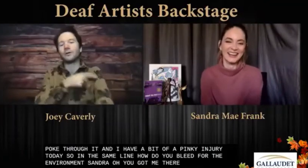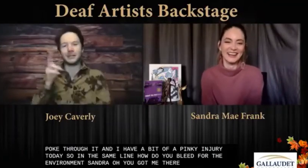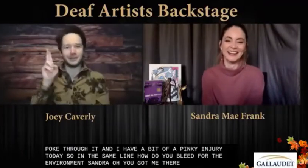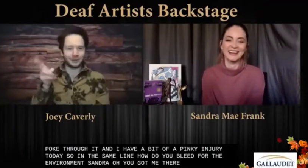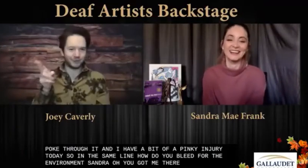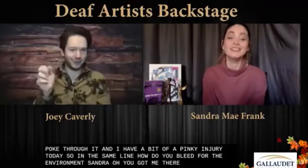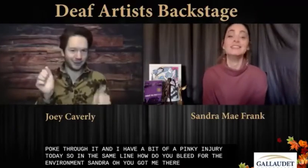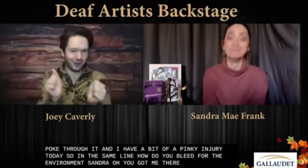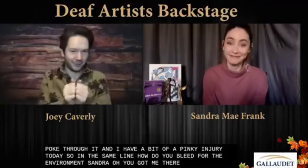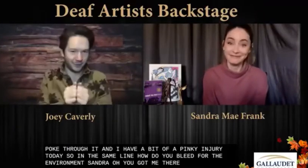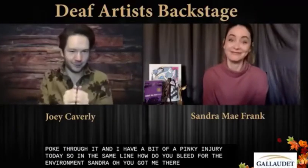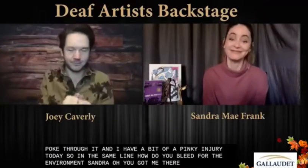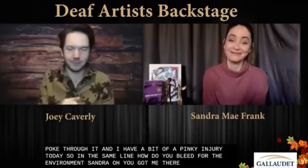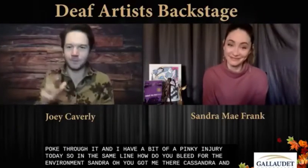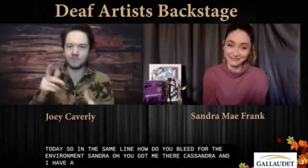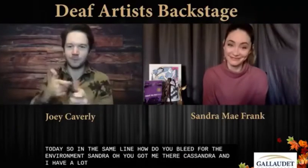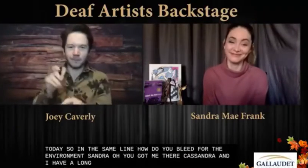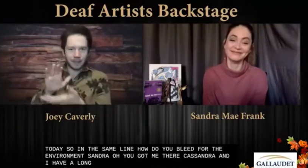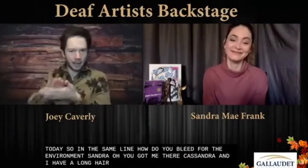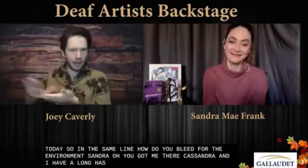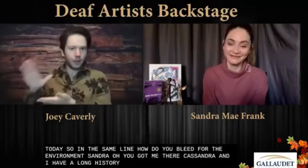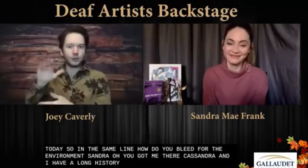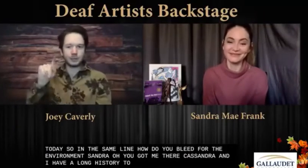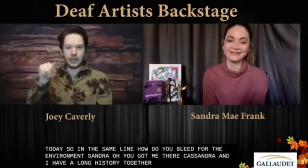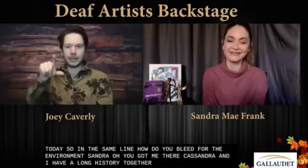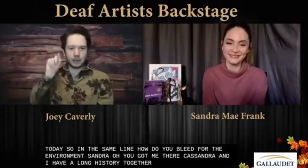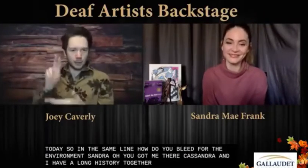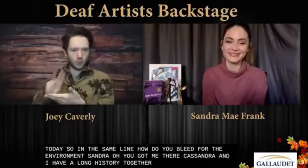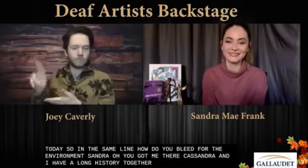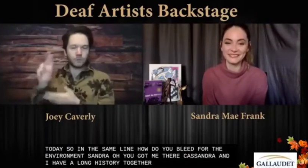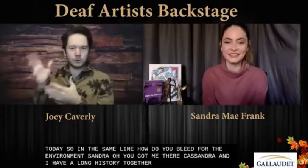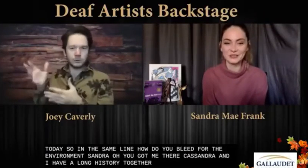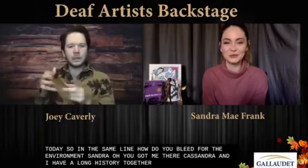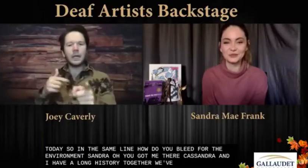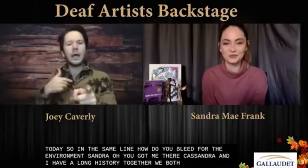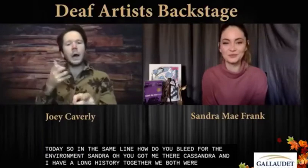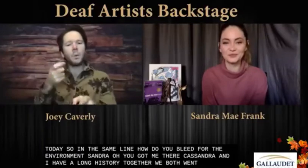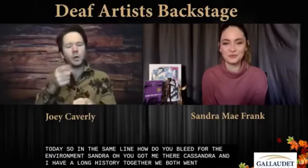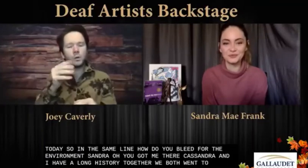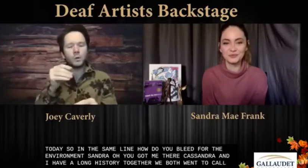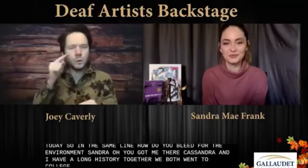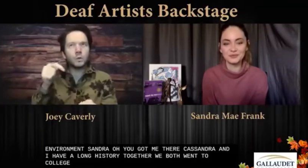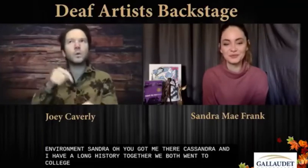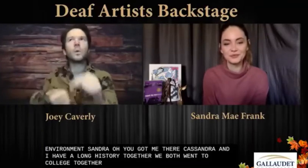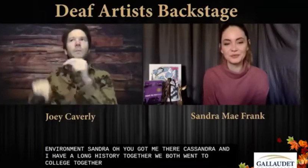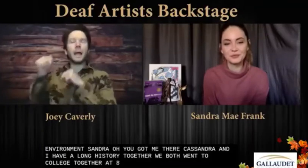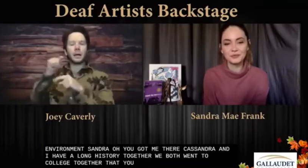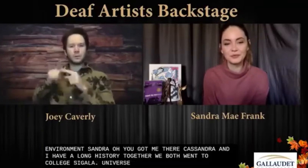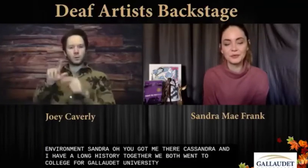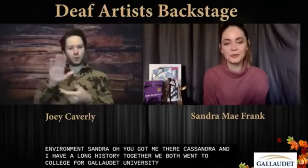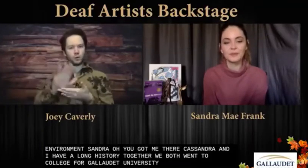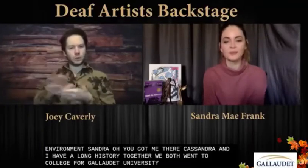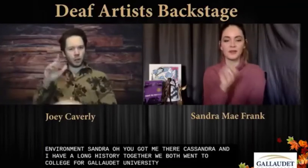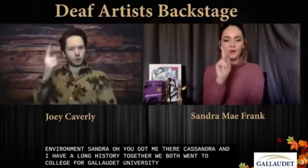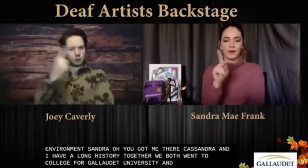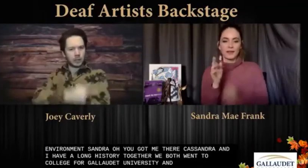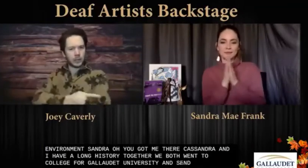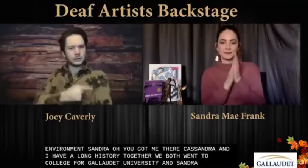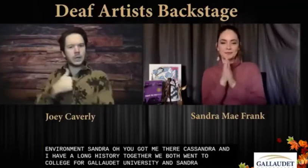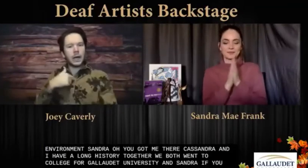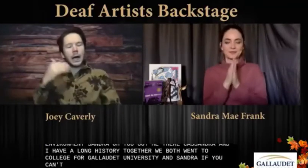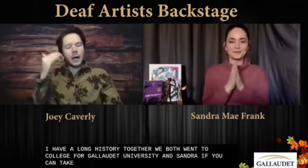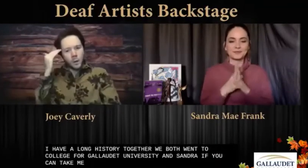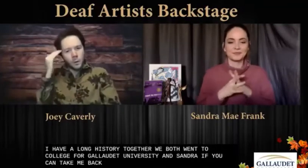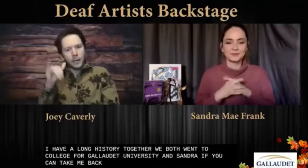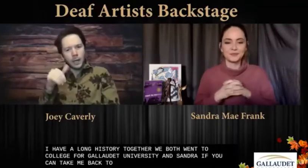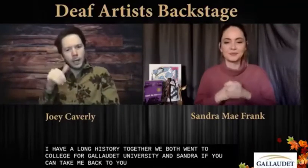so Sandra and I have a long history together we both went to college at Gallaudet University and Sandra if you can